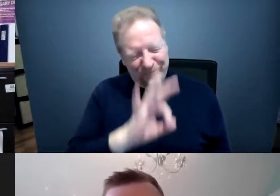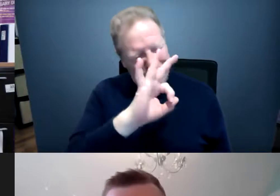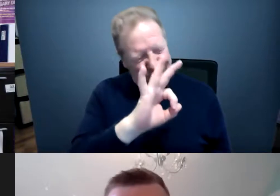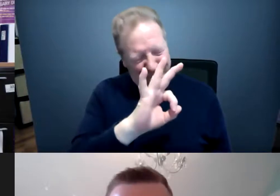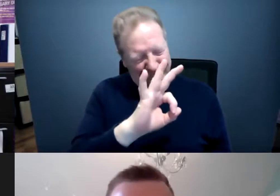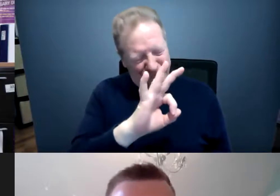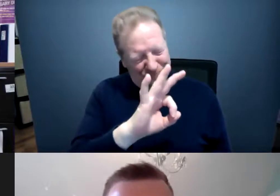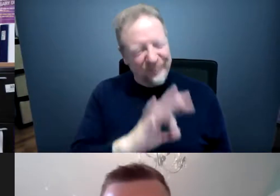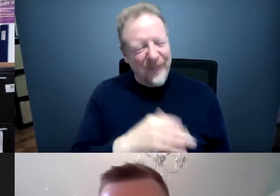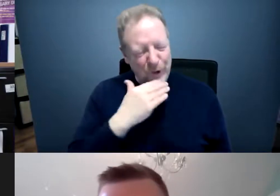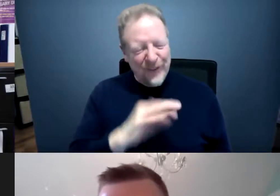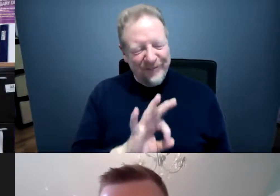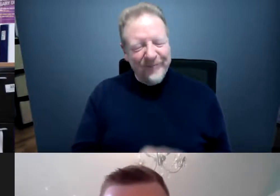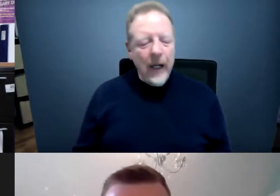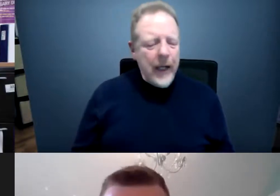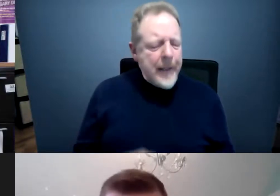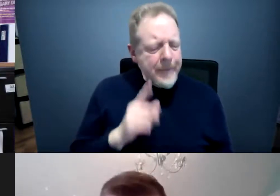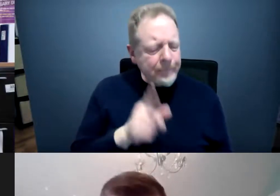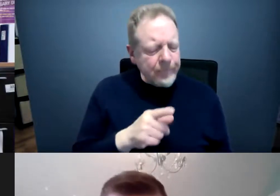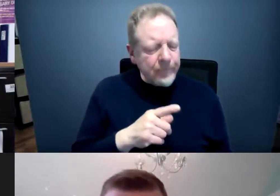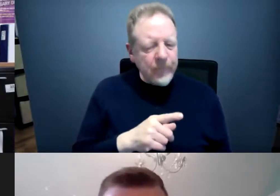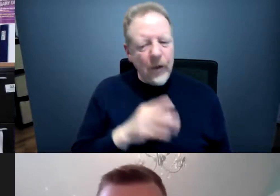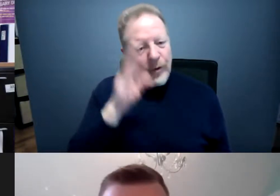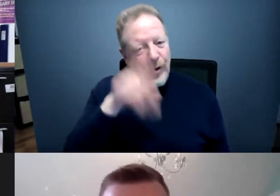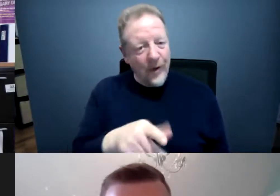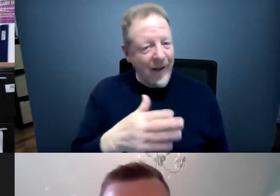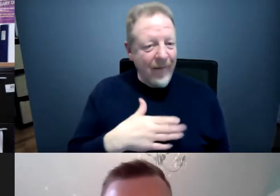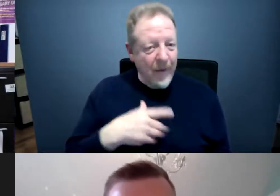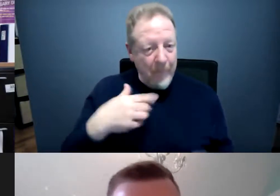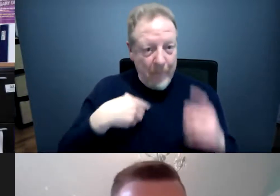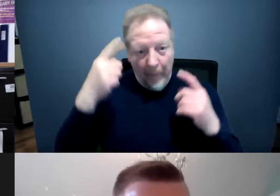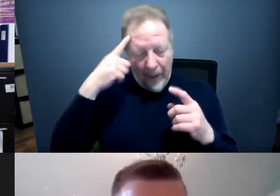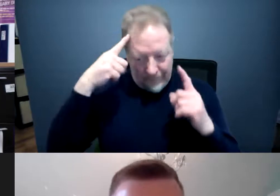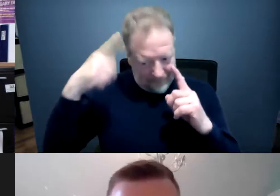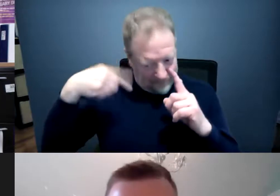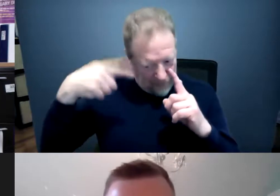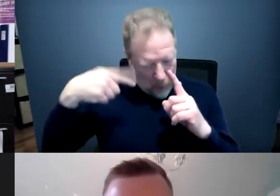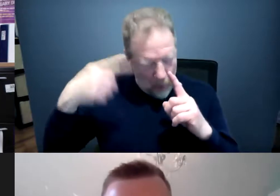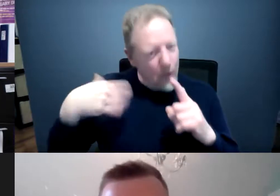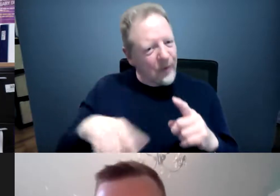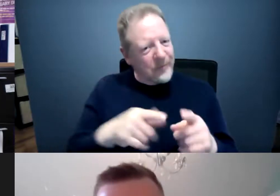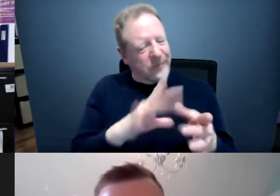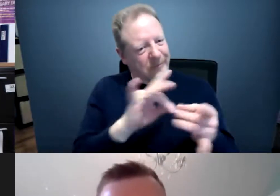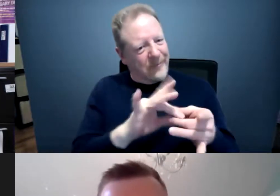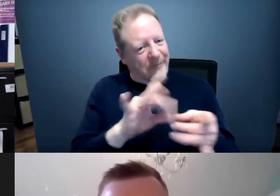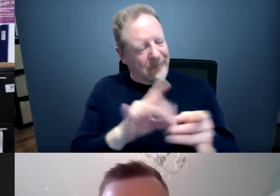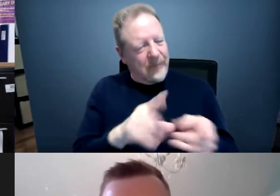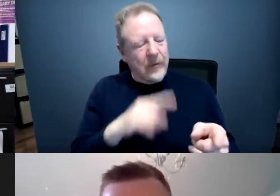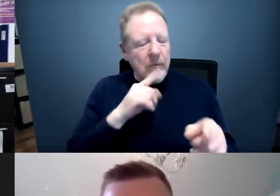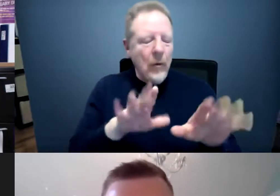I'm good. And you got my mind going like crazy because that was such a wonderful, well thought